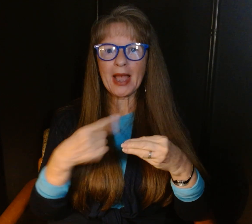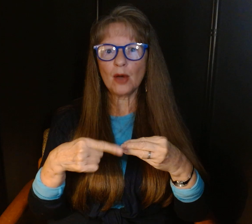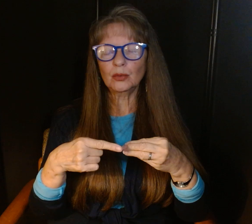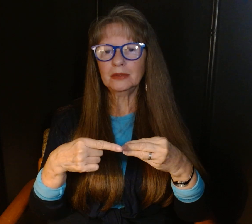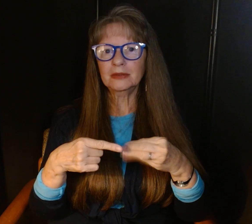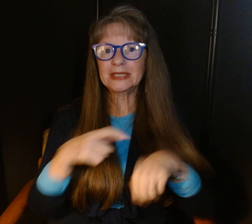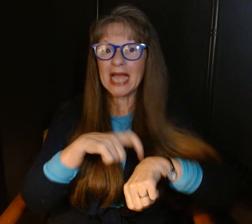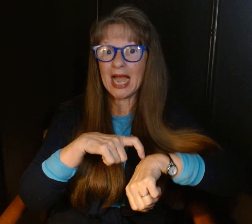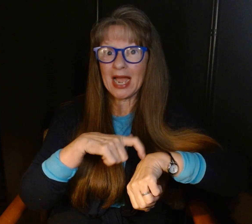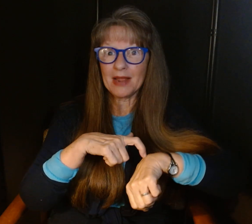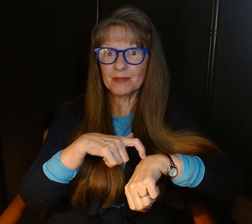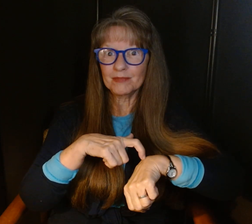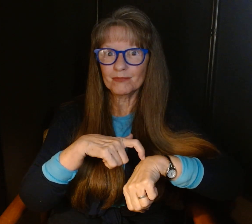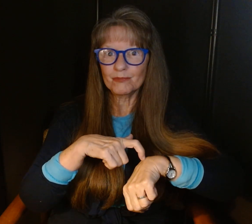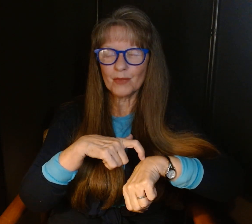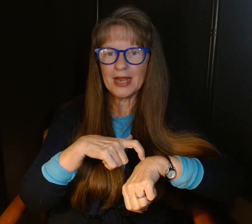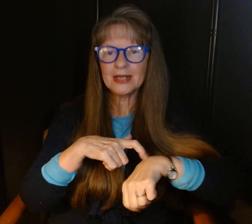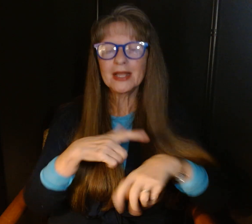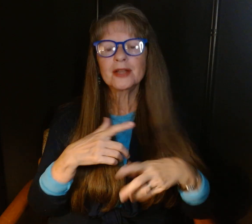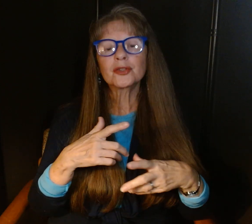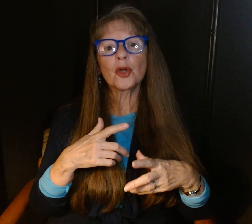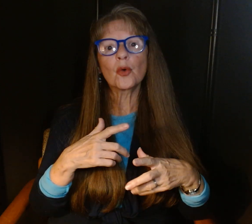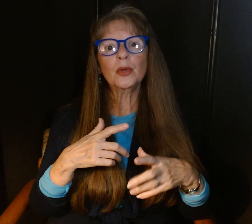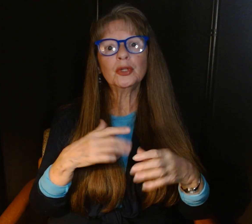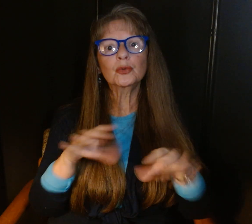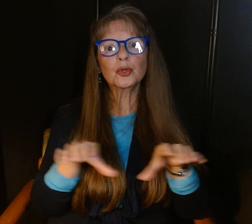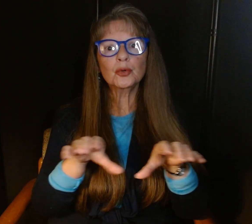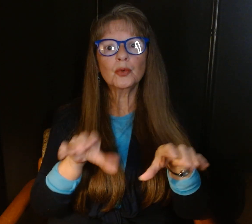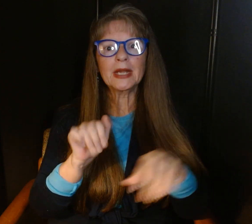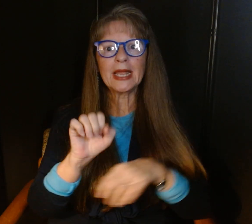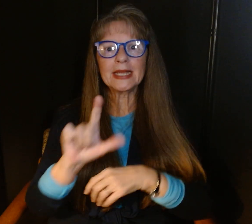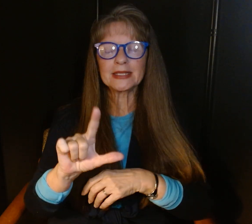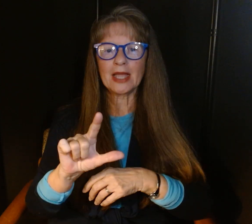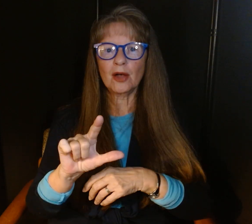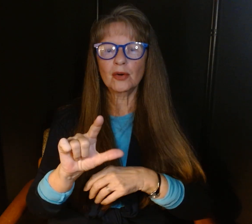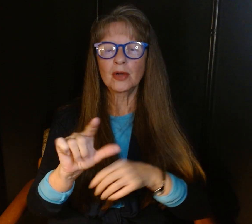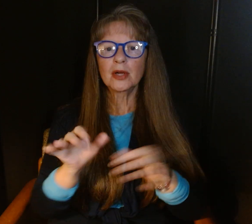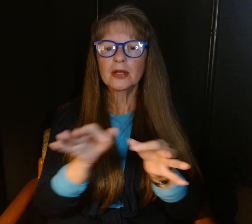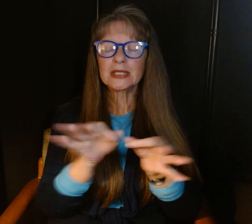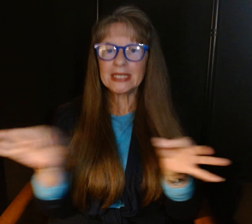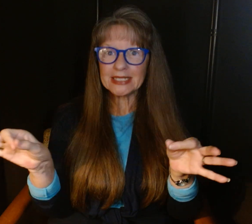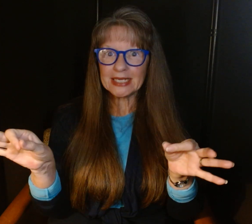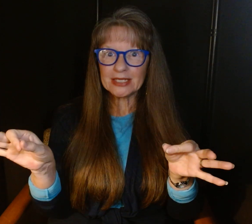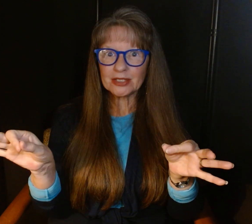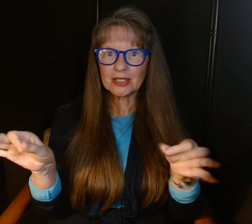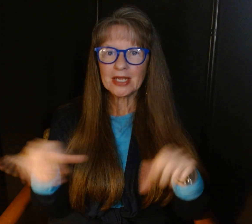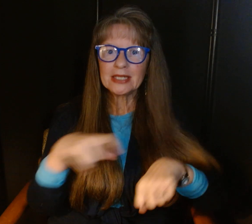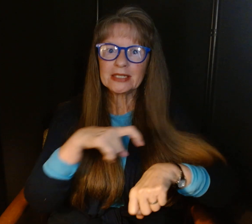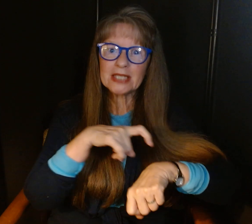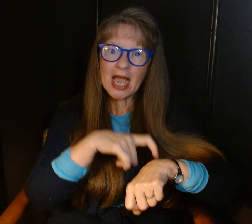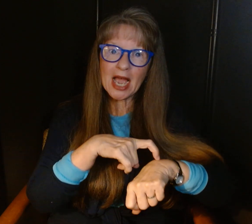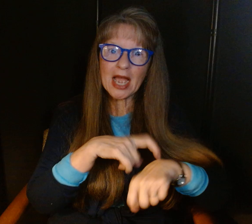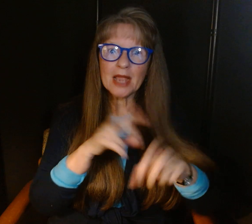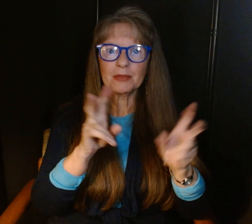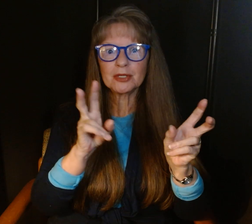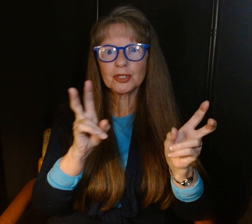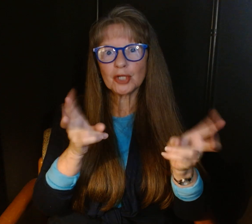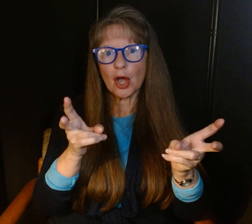about time, right? So when you do an ASL sentence, time,